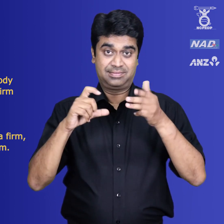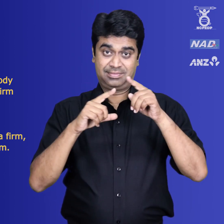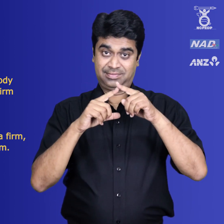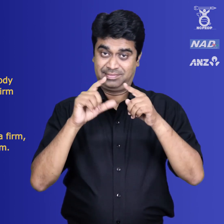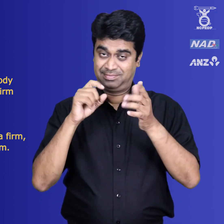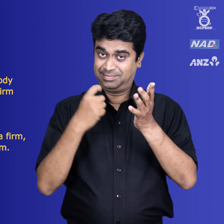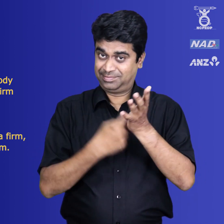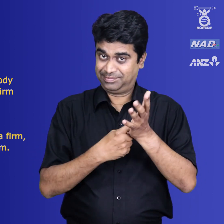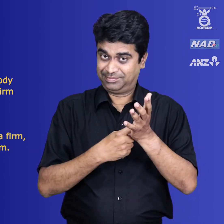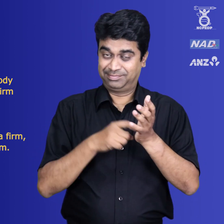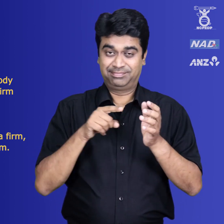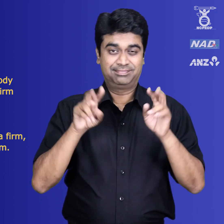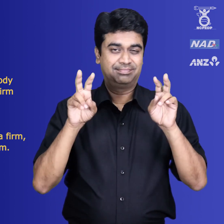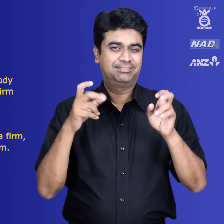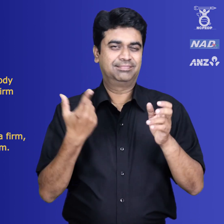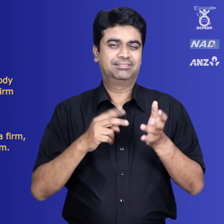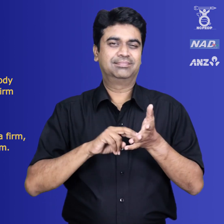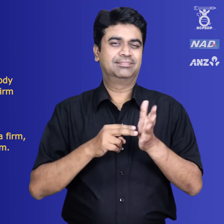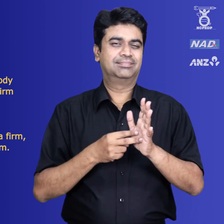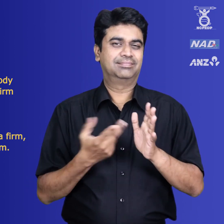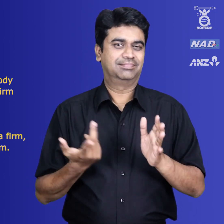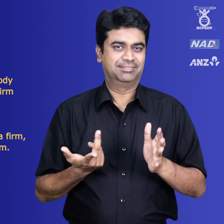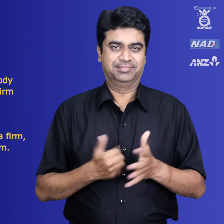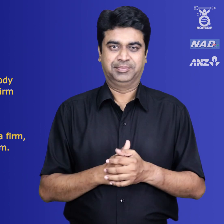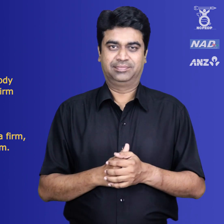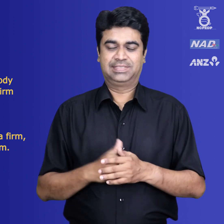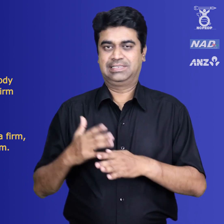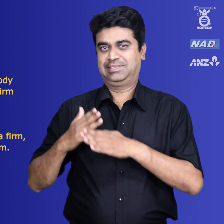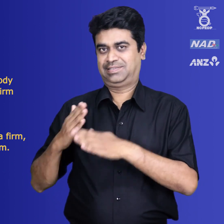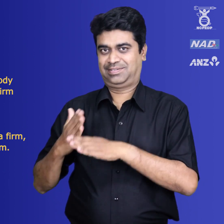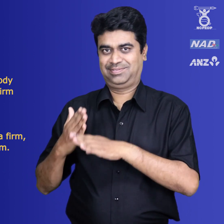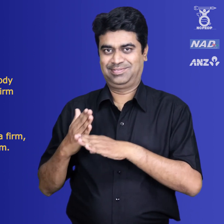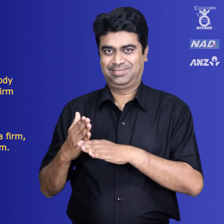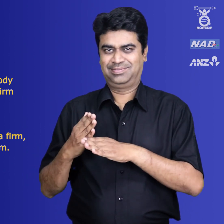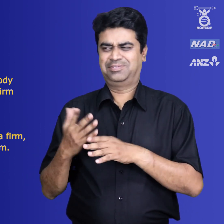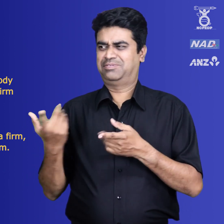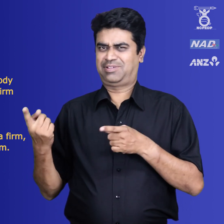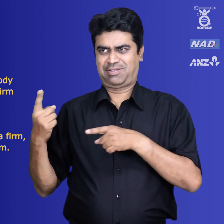director in relation to a firm means a partner in the firm.